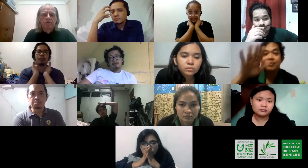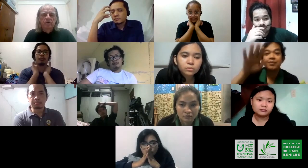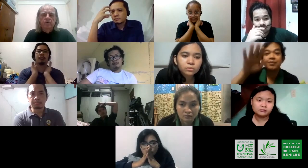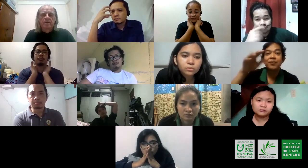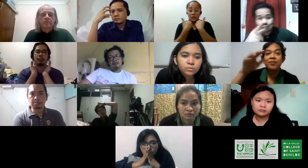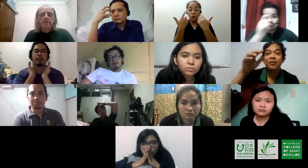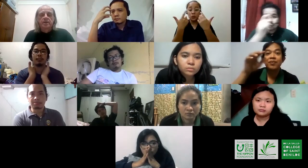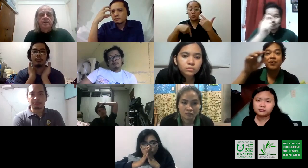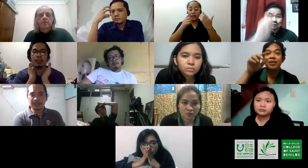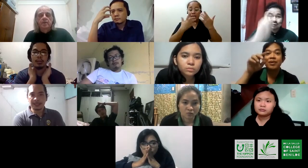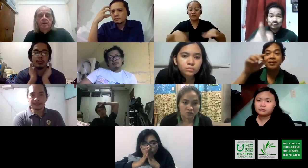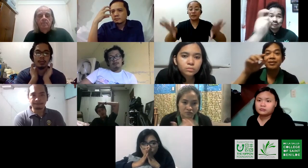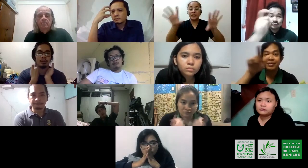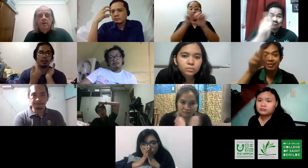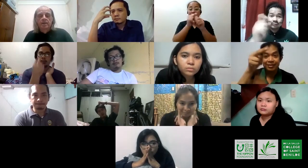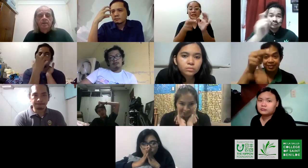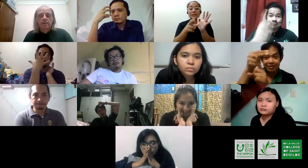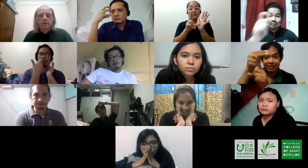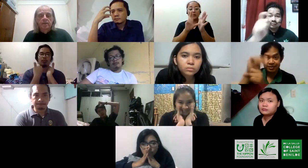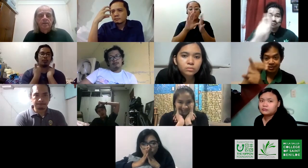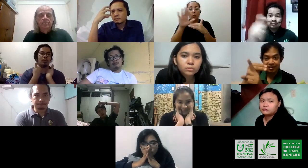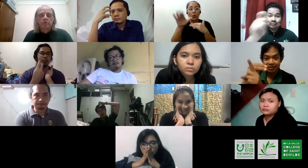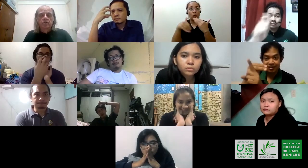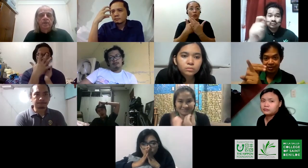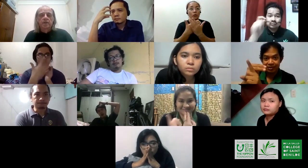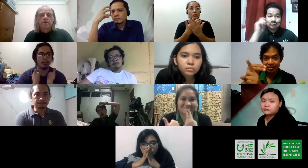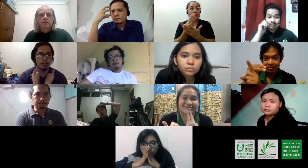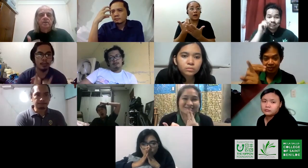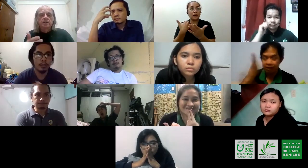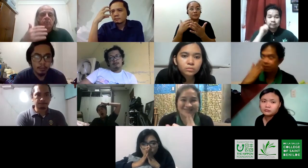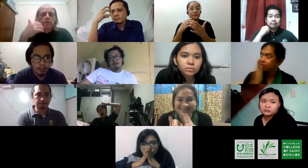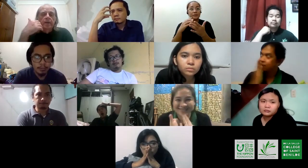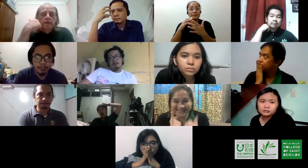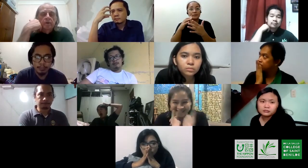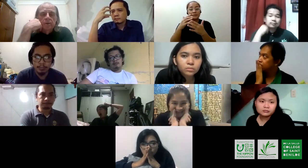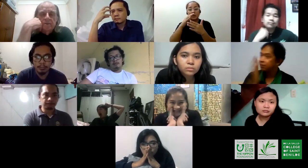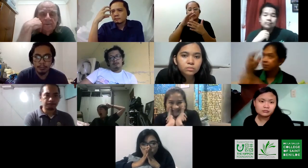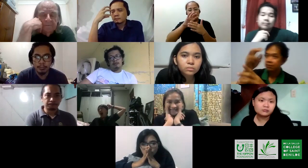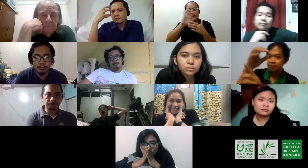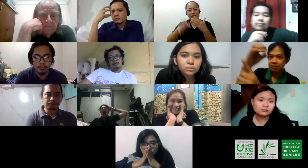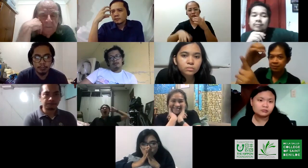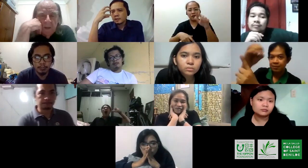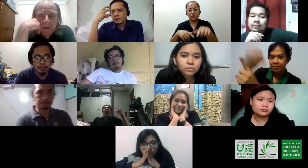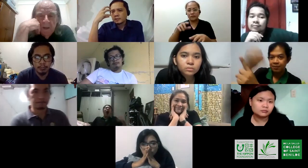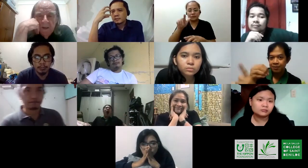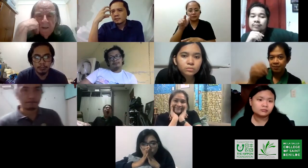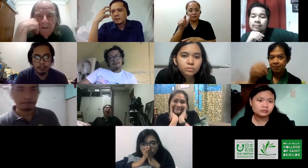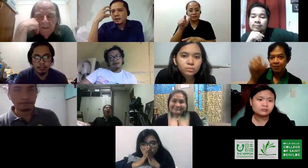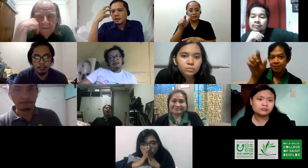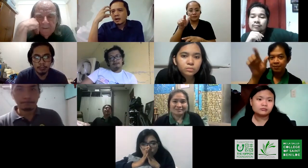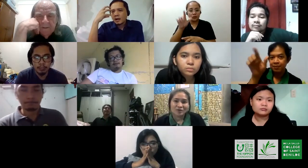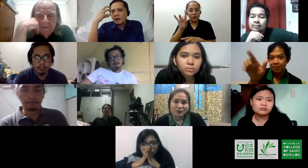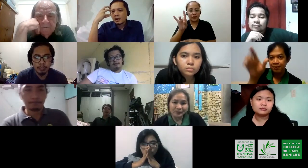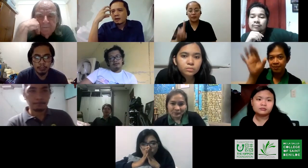finish review everything by the end of the 28th. So Ray had a question? Yes.